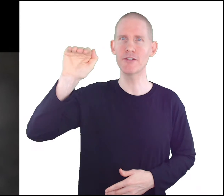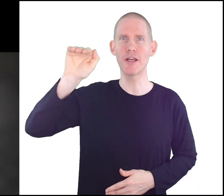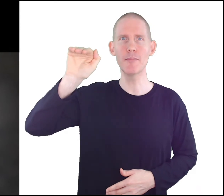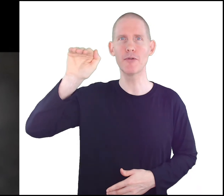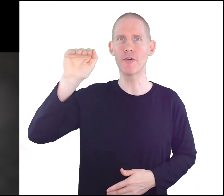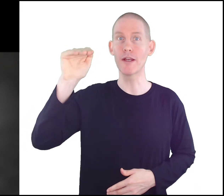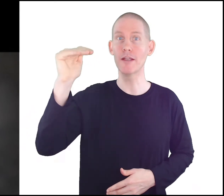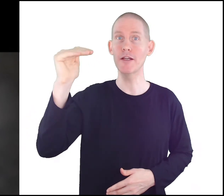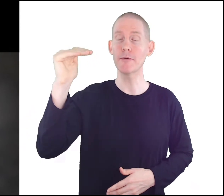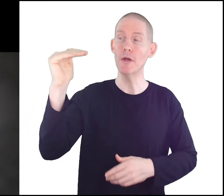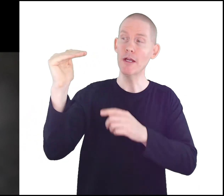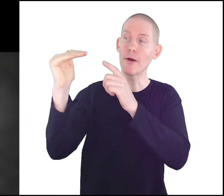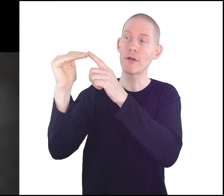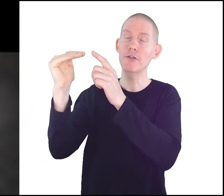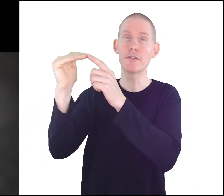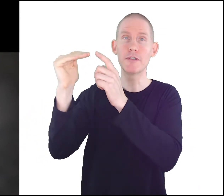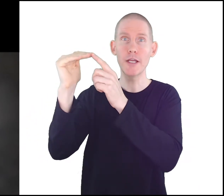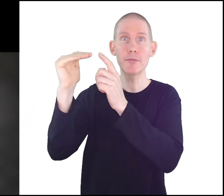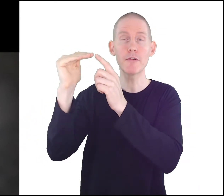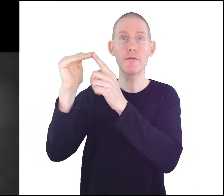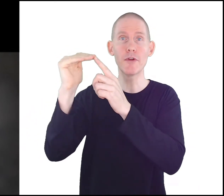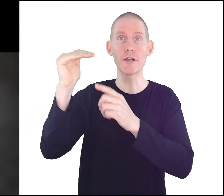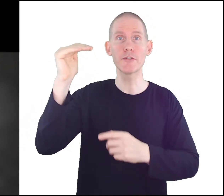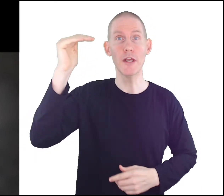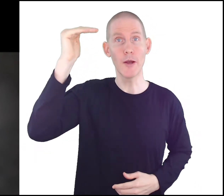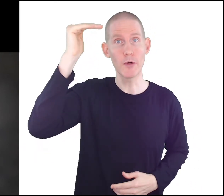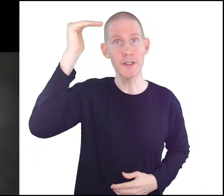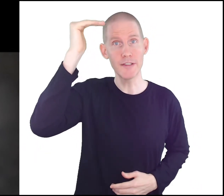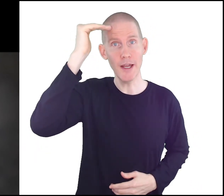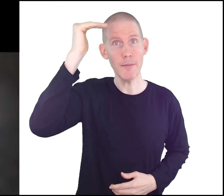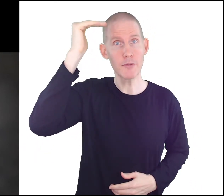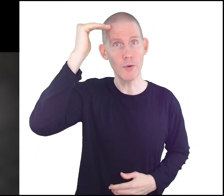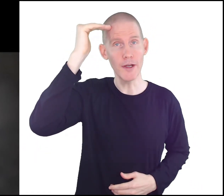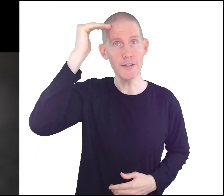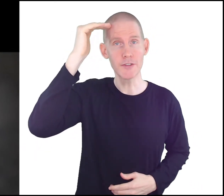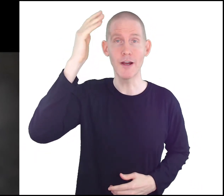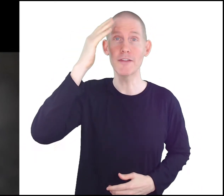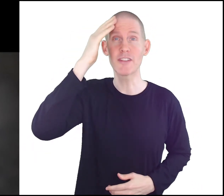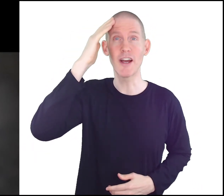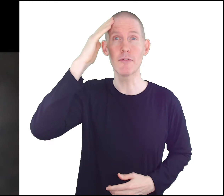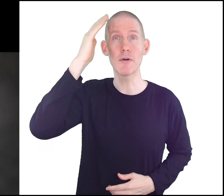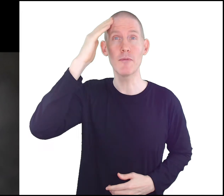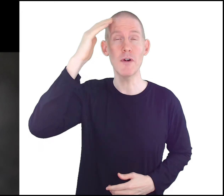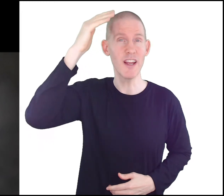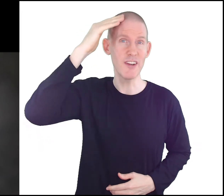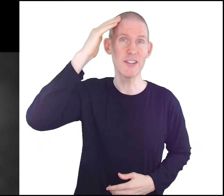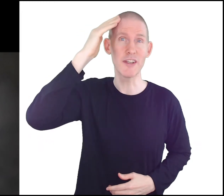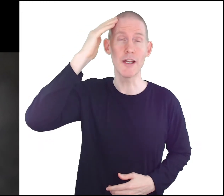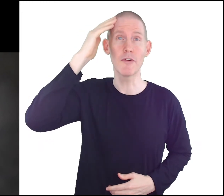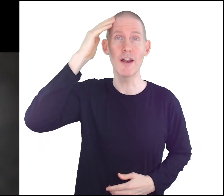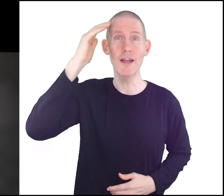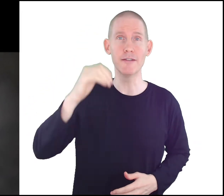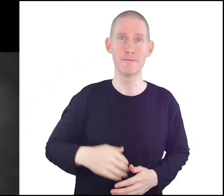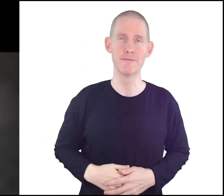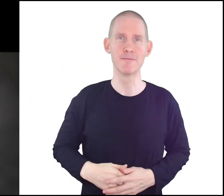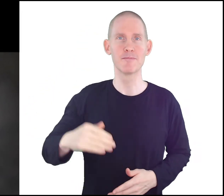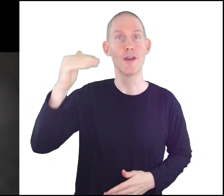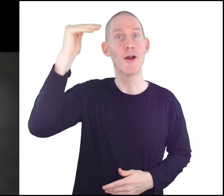shape right here. Now we're going to use the tips of the fingers and we're going to tap twice on the side of our forehead or side of our head.